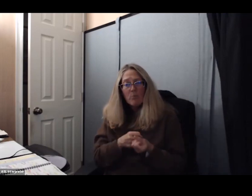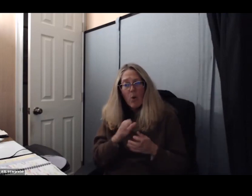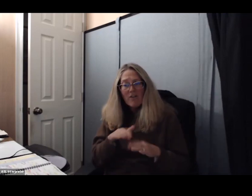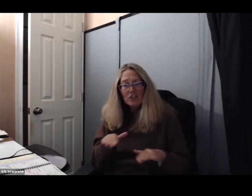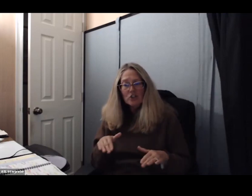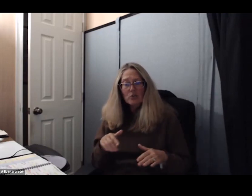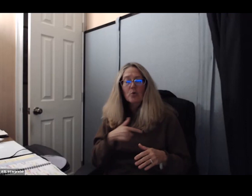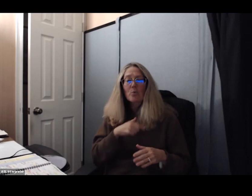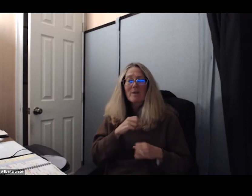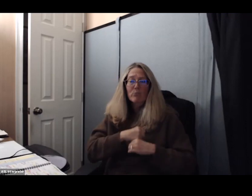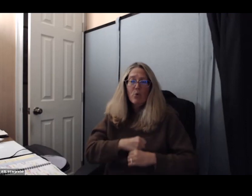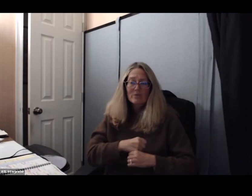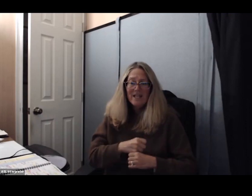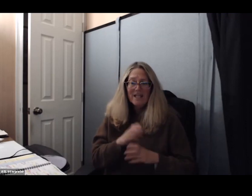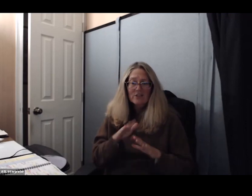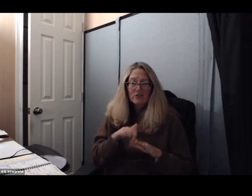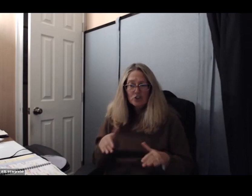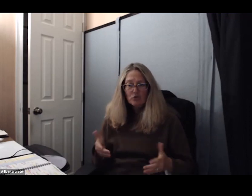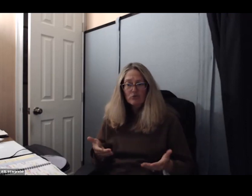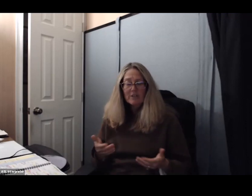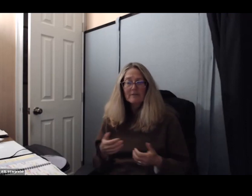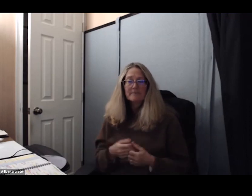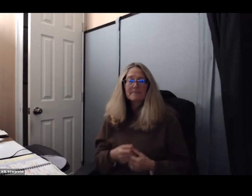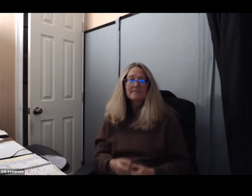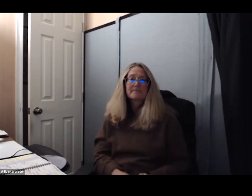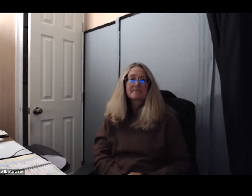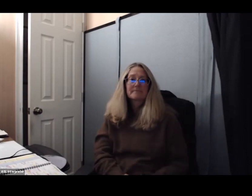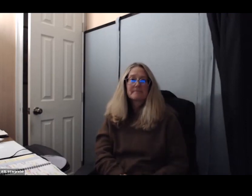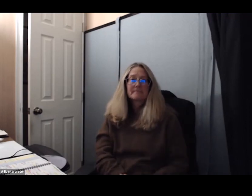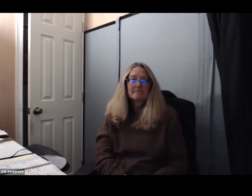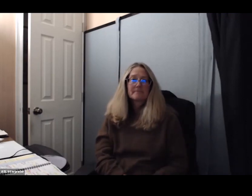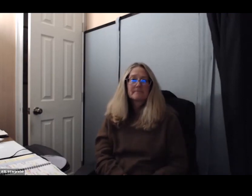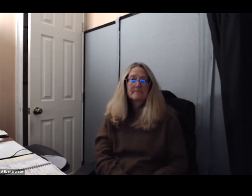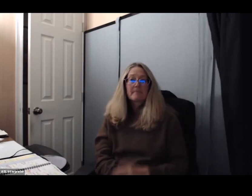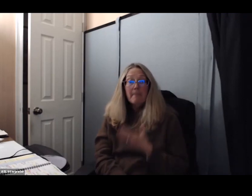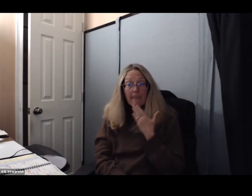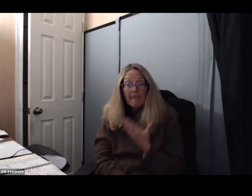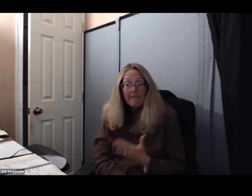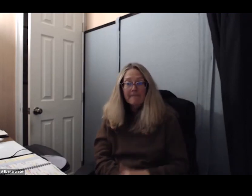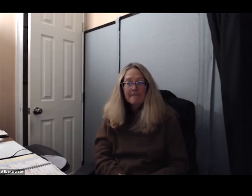to protect them. So that's all I have to say. Thank you.